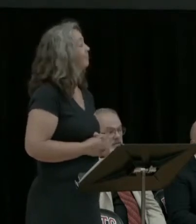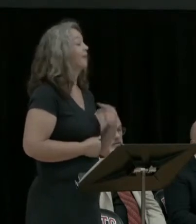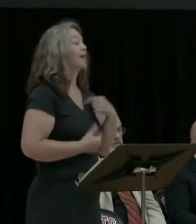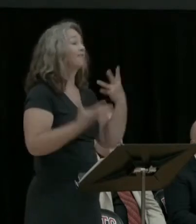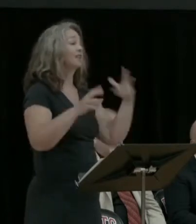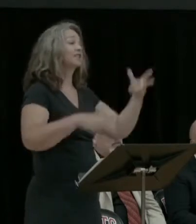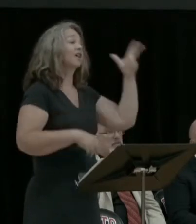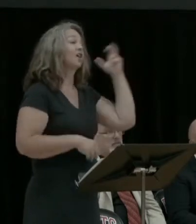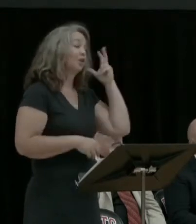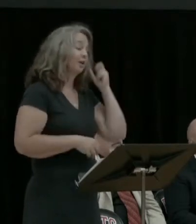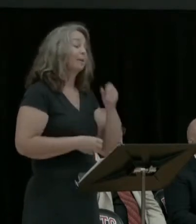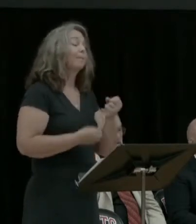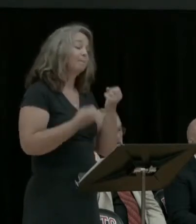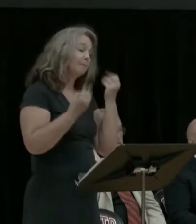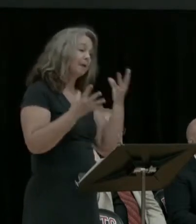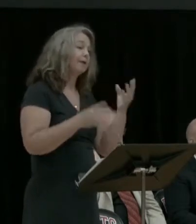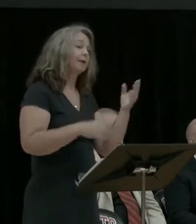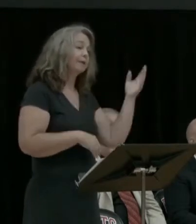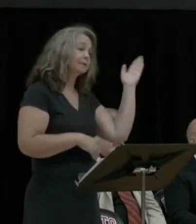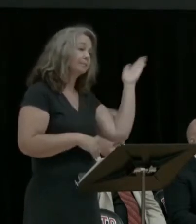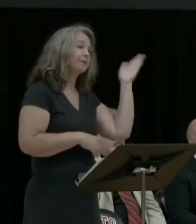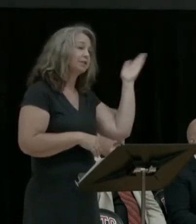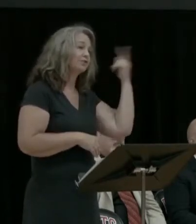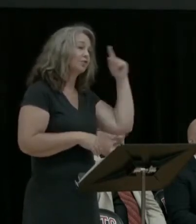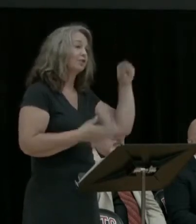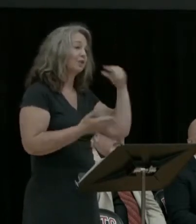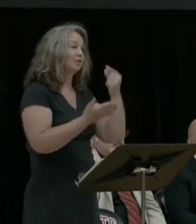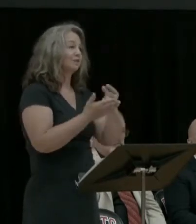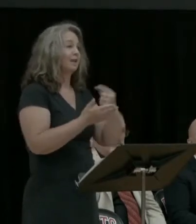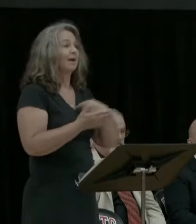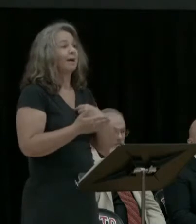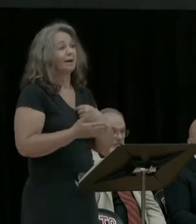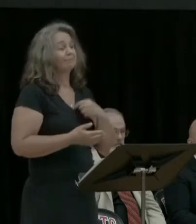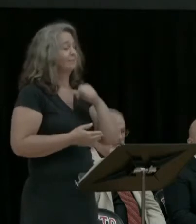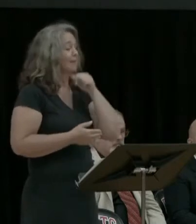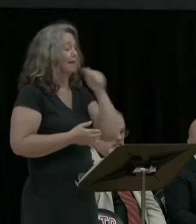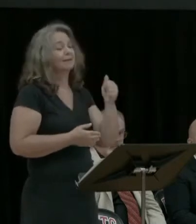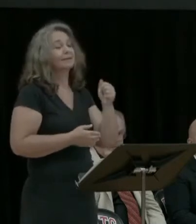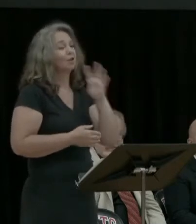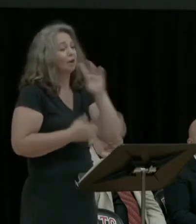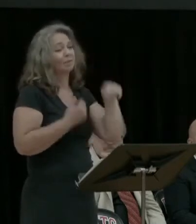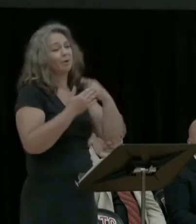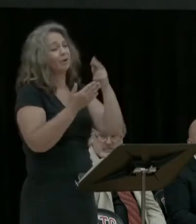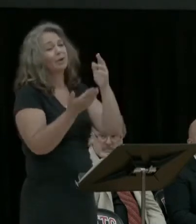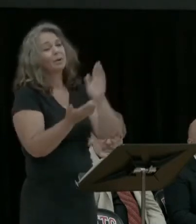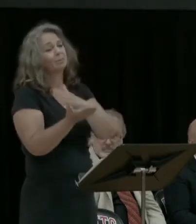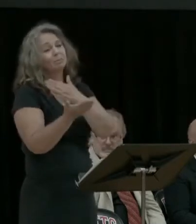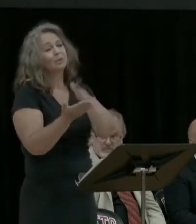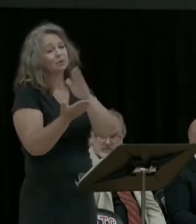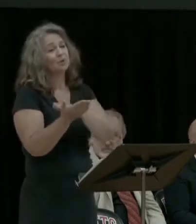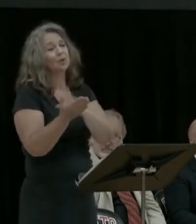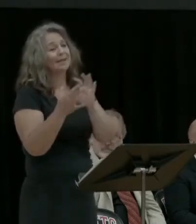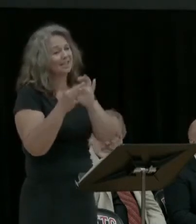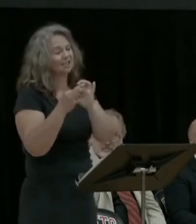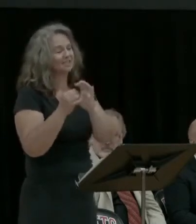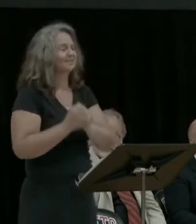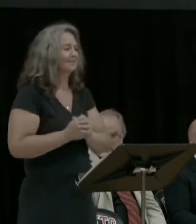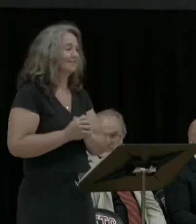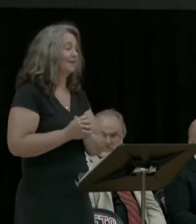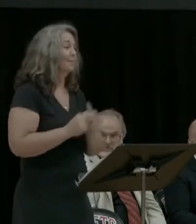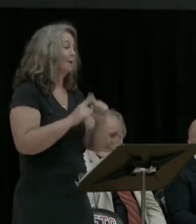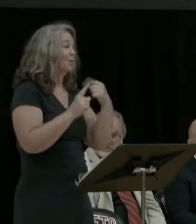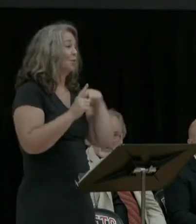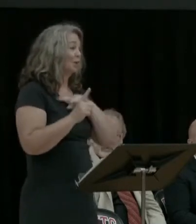I have heard my fair share of graduation speeches, so I will spare you the high school musical references, although we literally